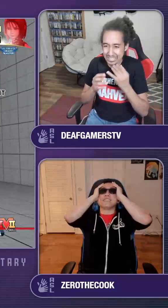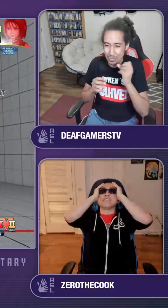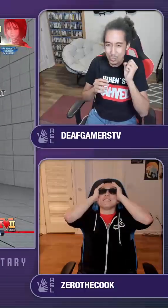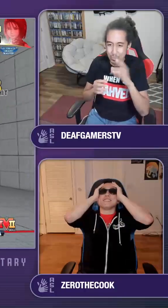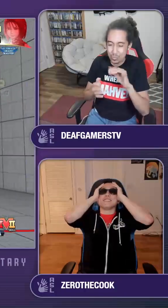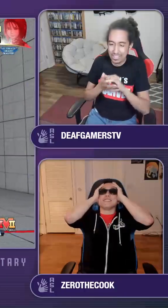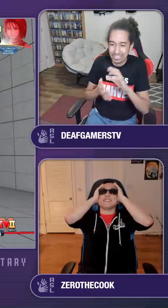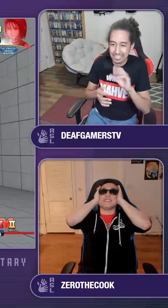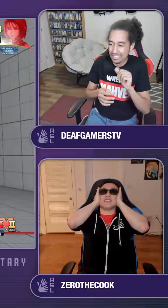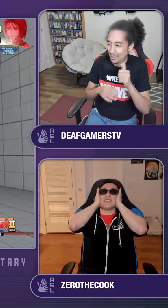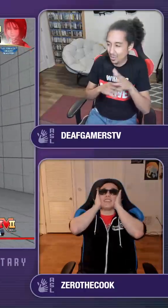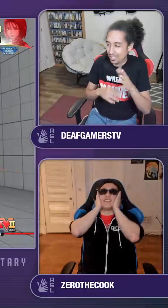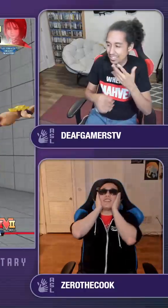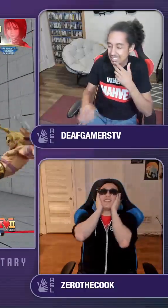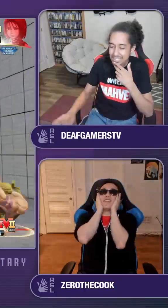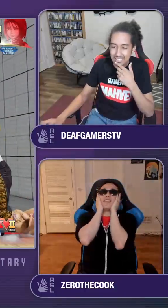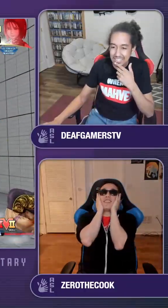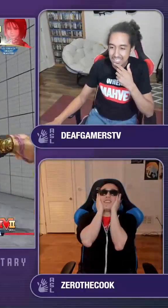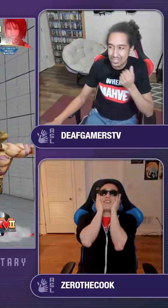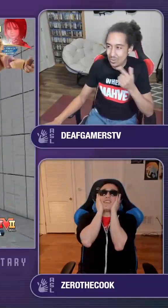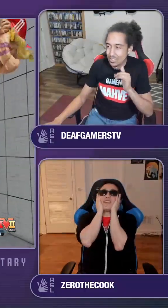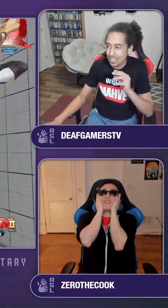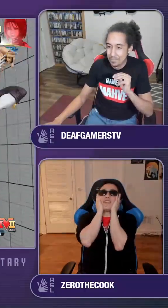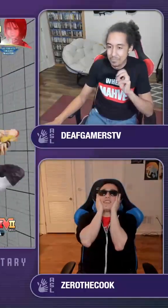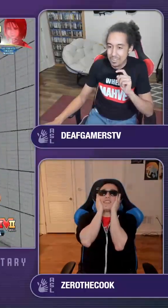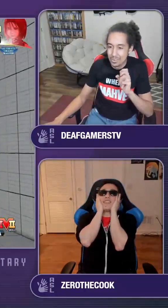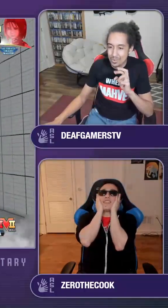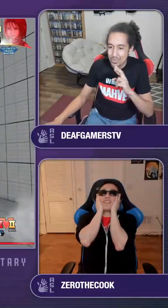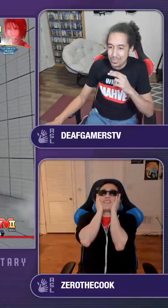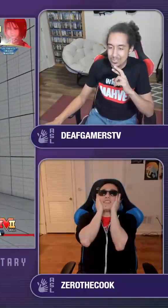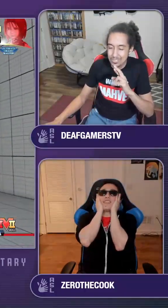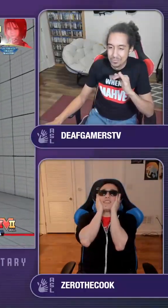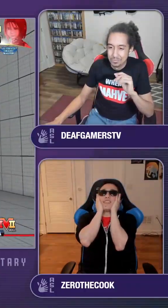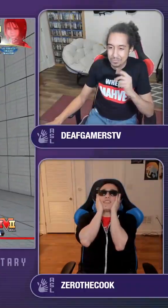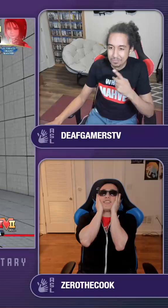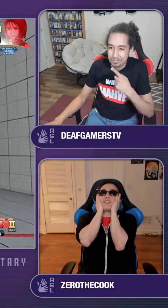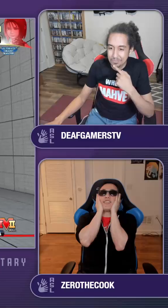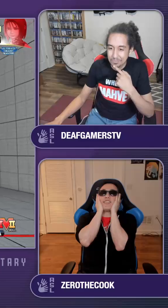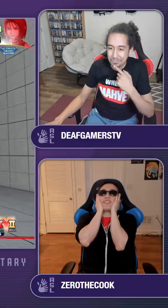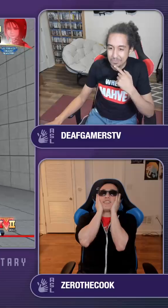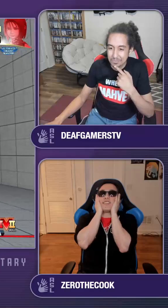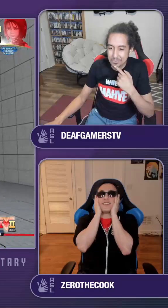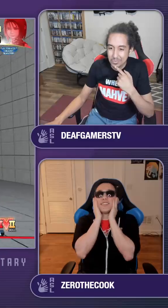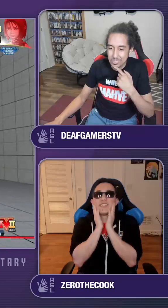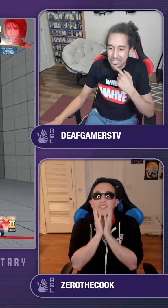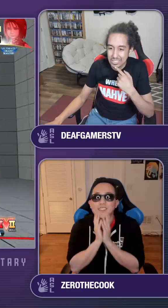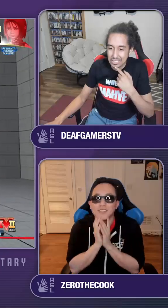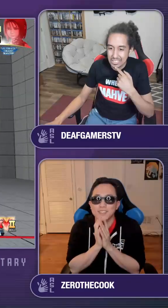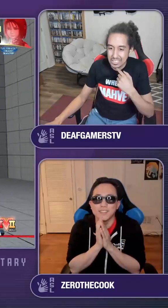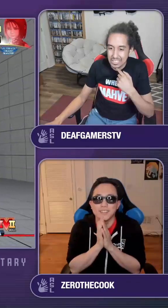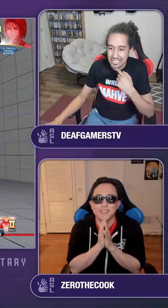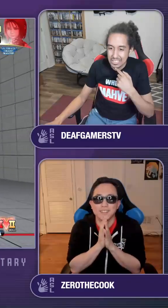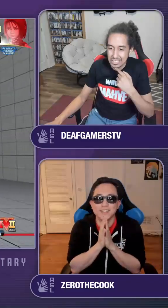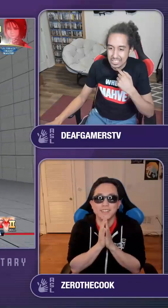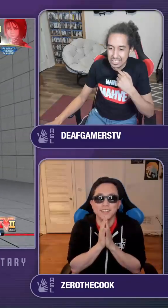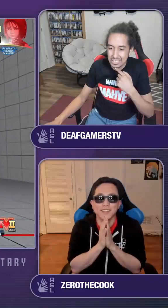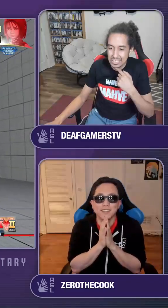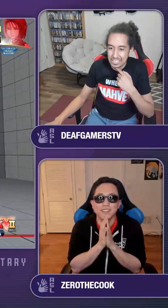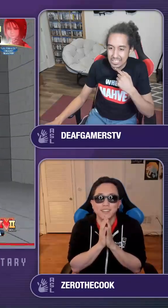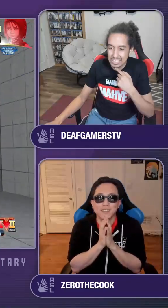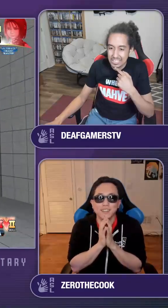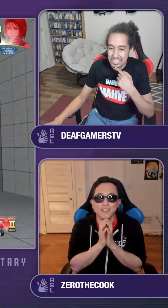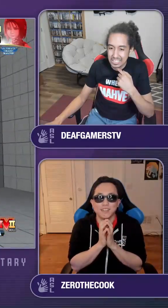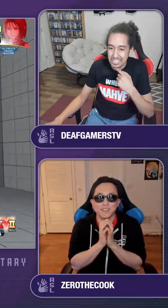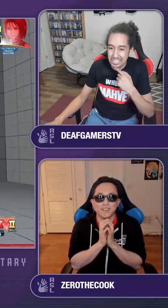That was an accidental. That had to be a misinput. Oh yeah, you think just like a now you has been flying bars. If anything, moving around. it might have been